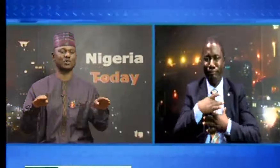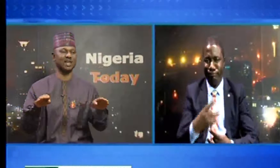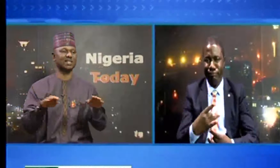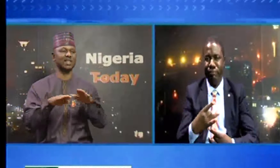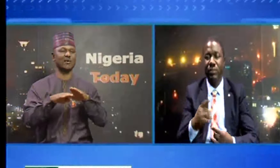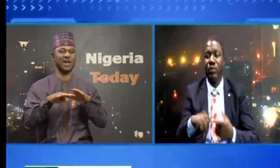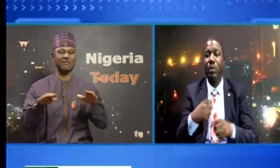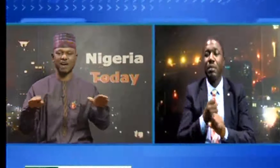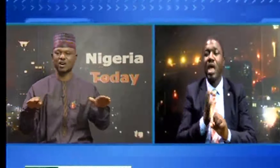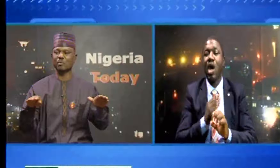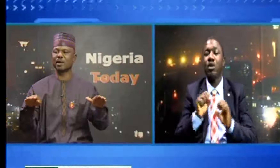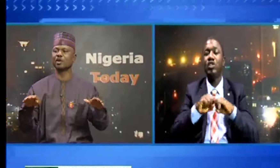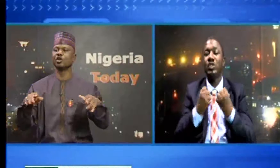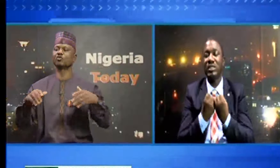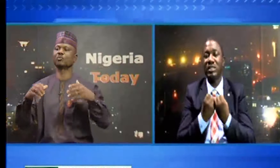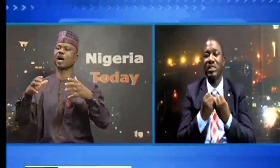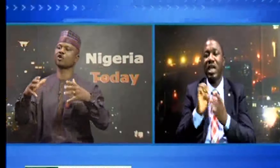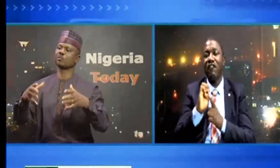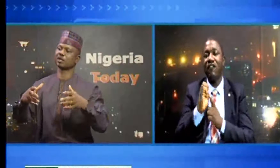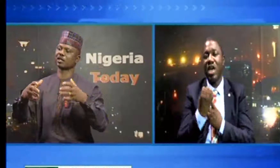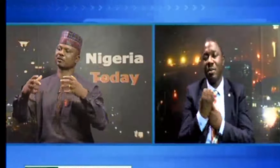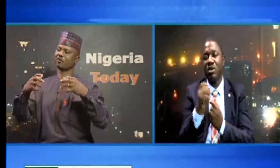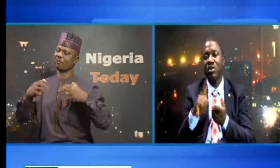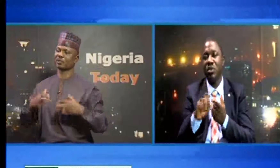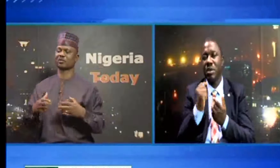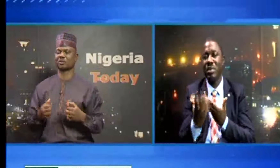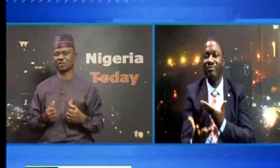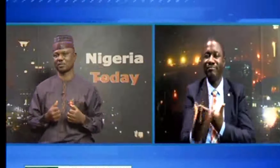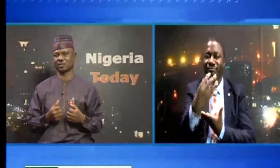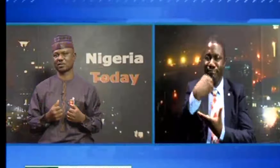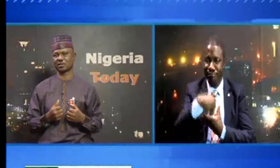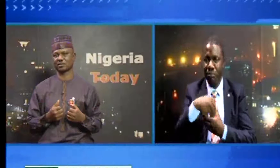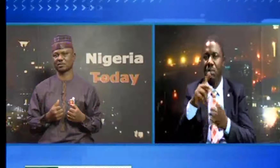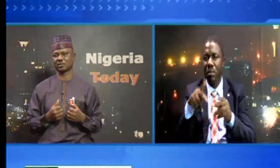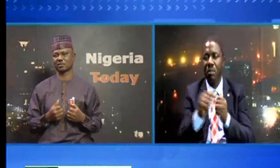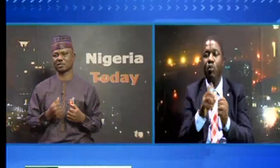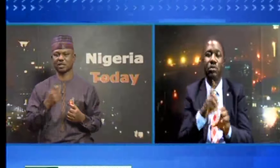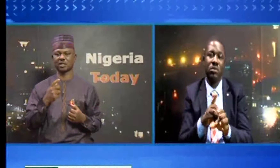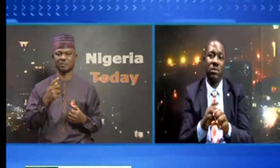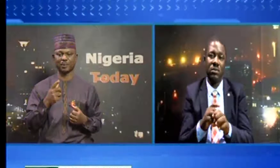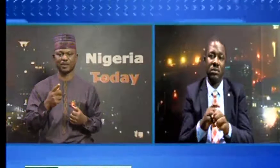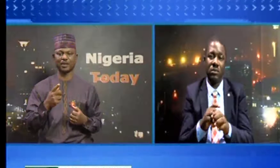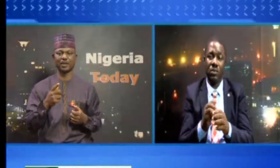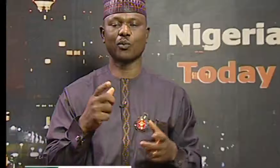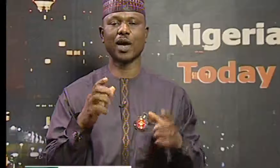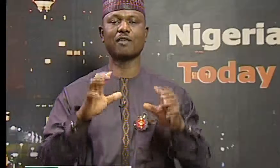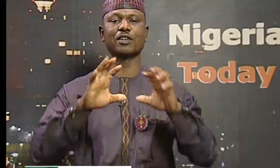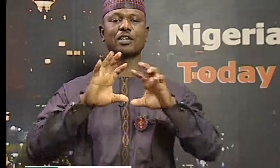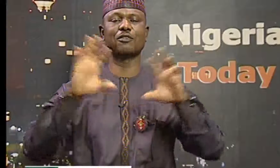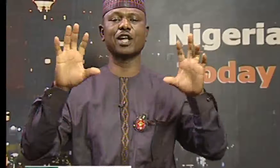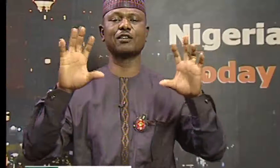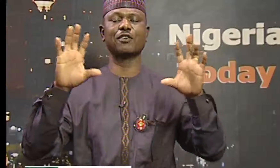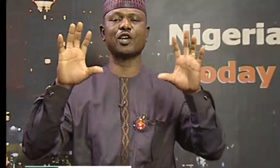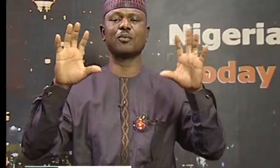our society, our environment to be accommodative of persons with disabilities. Sincerely speaking, we